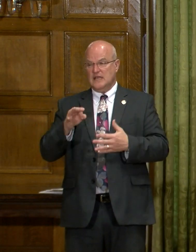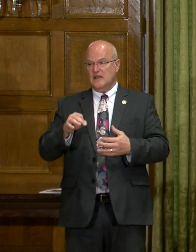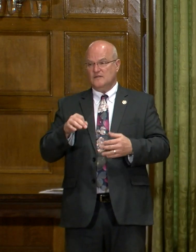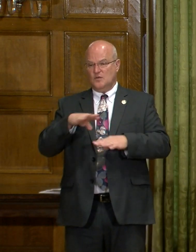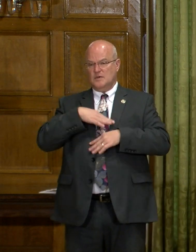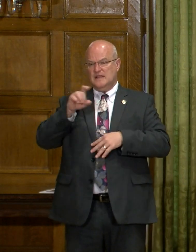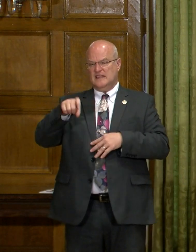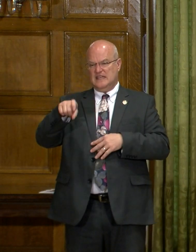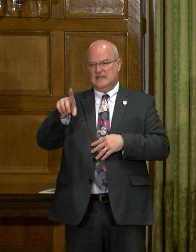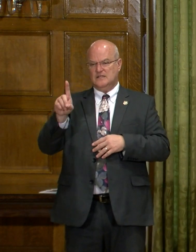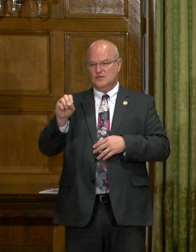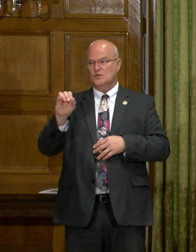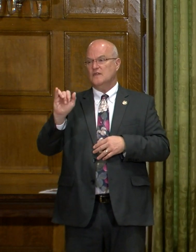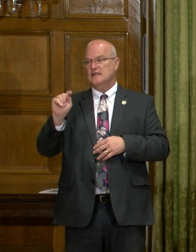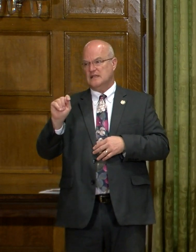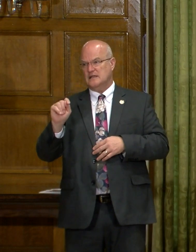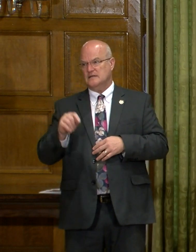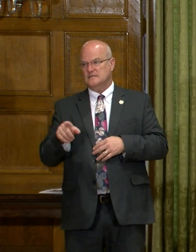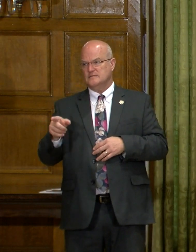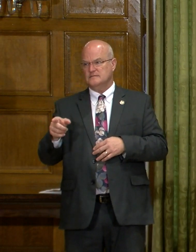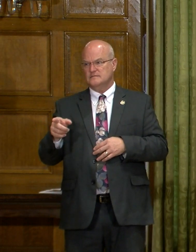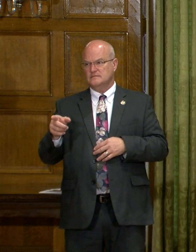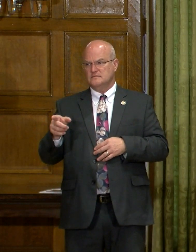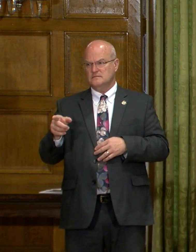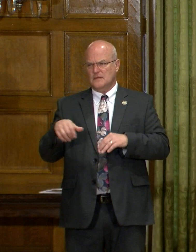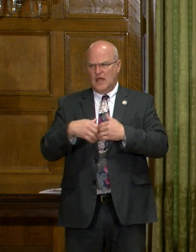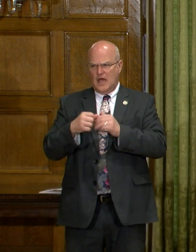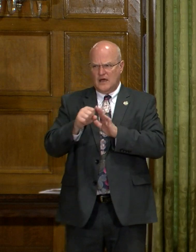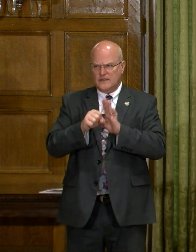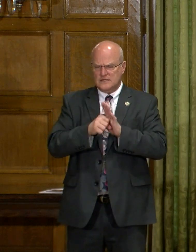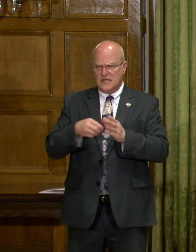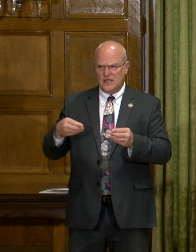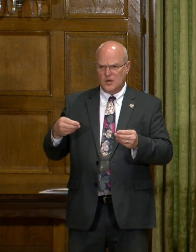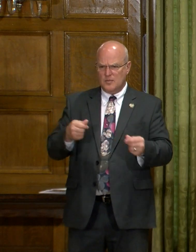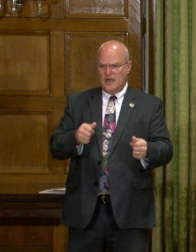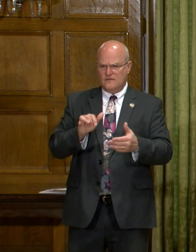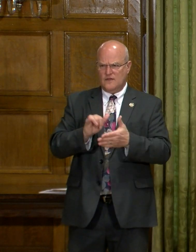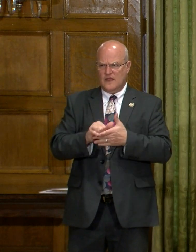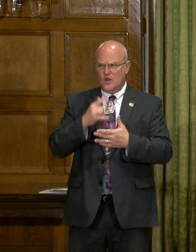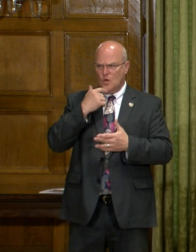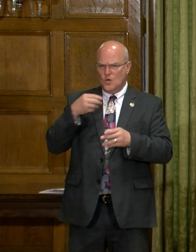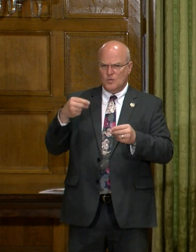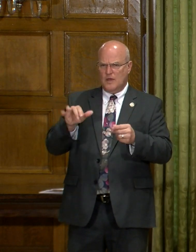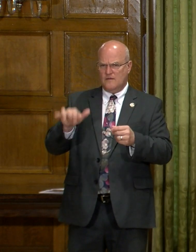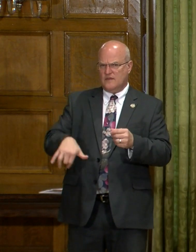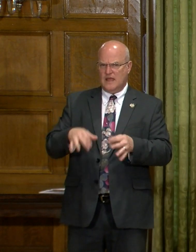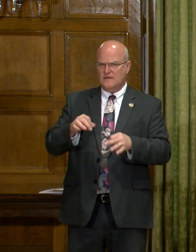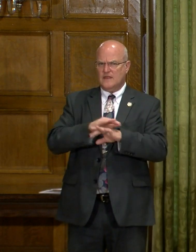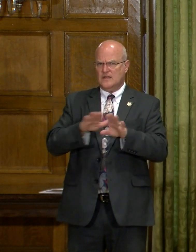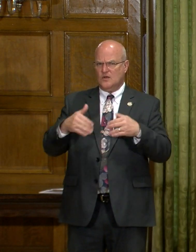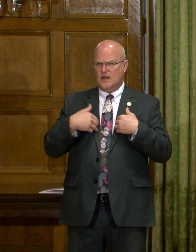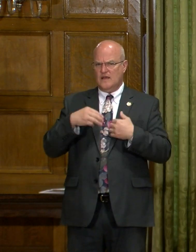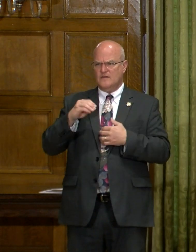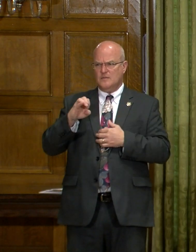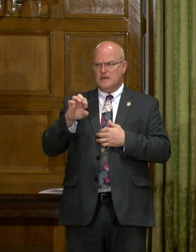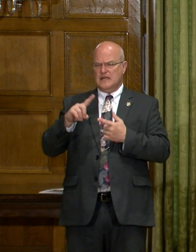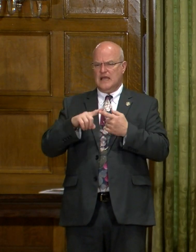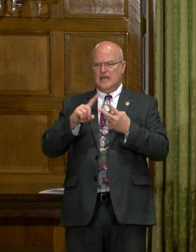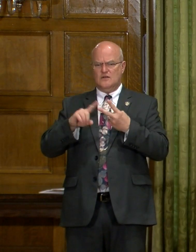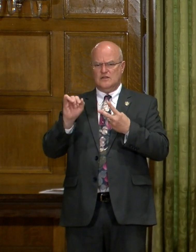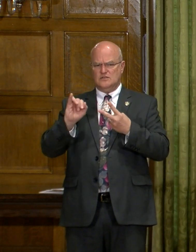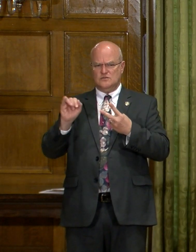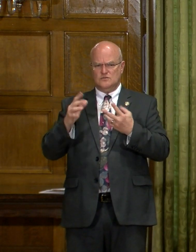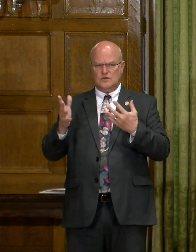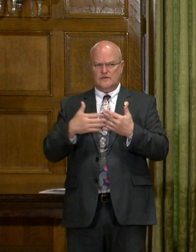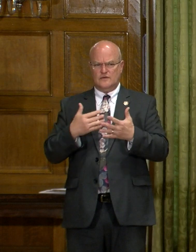you meet the need to do the test. How is the state going to pay for that, or who's going to pay for it if they don't have Medicaid or any